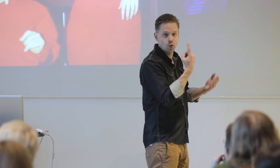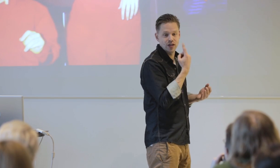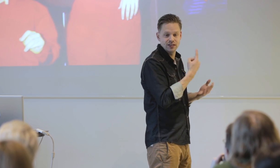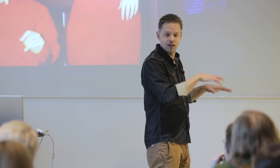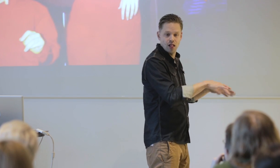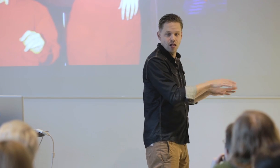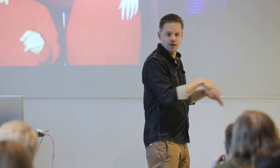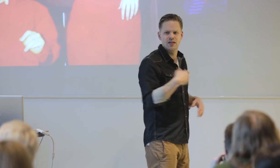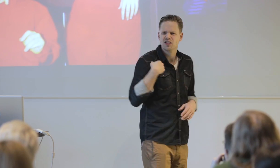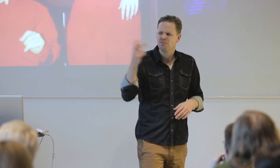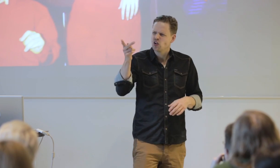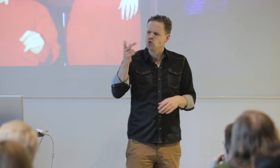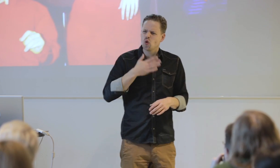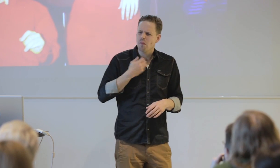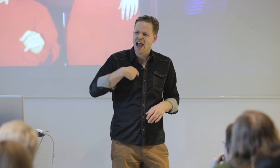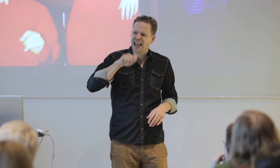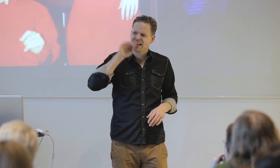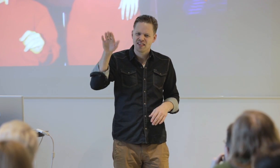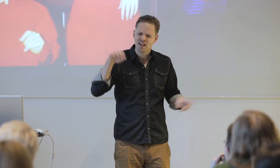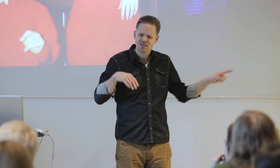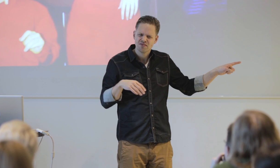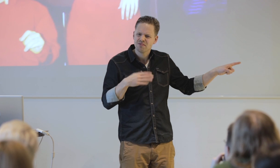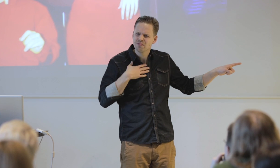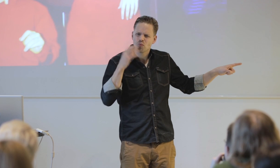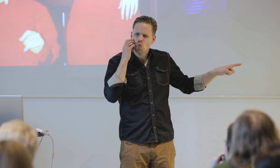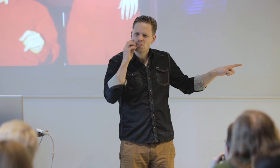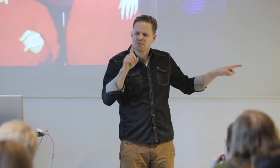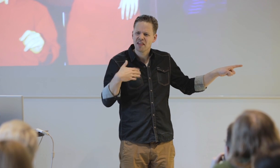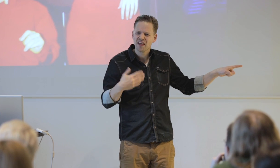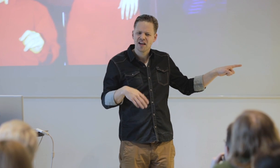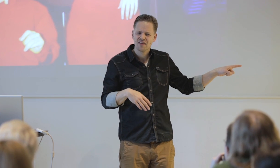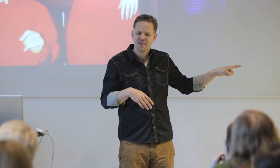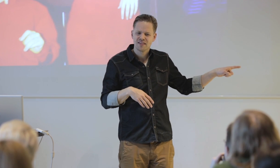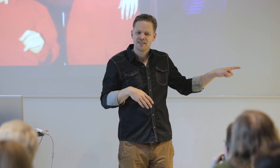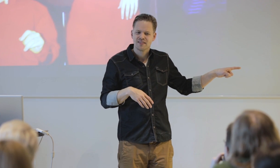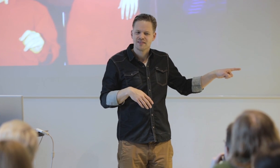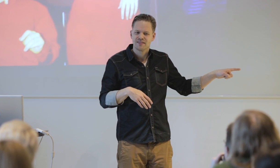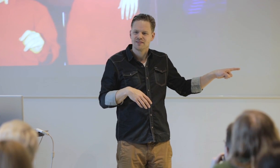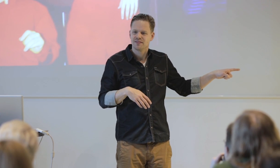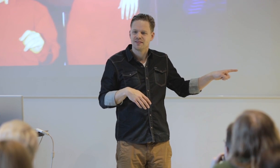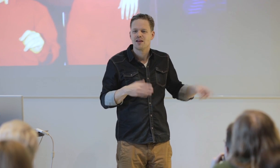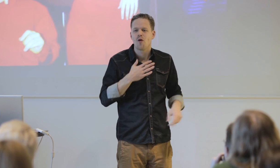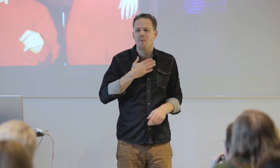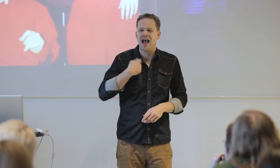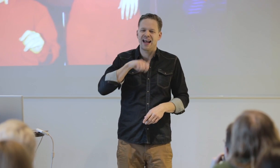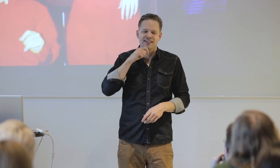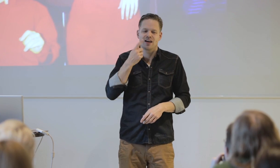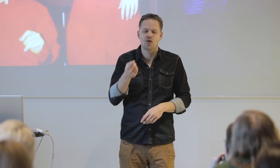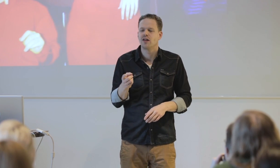and sing along the Christmas carols. And I was asking my mother, what is Granny doing? What is that? And my granny